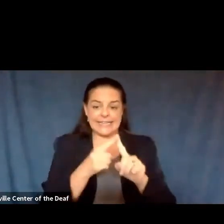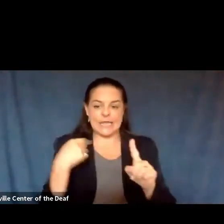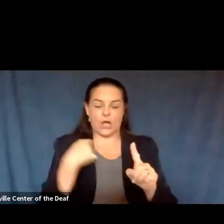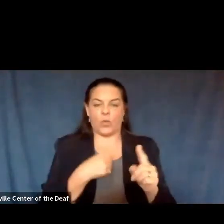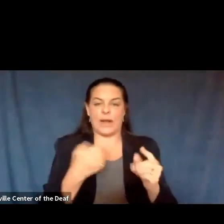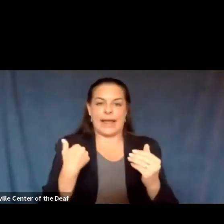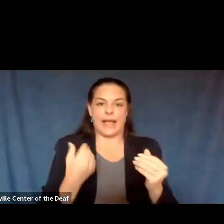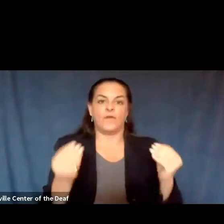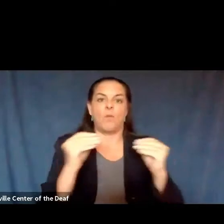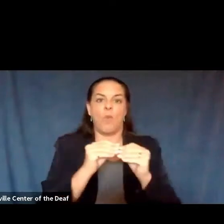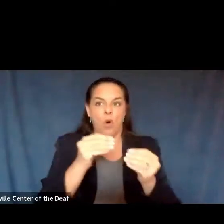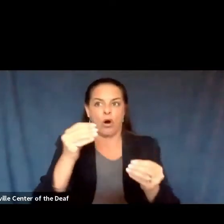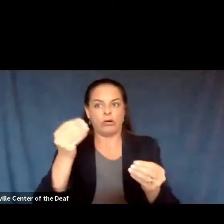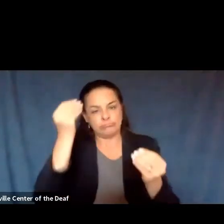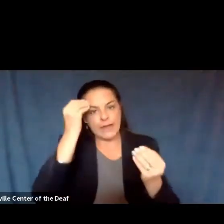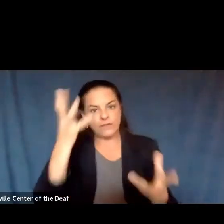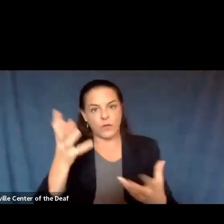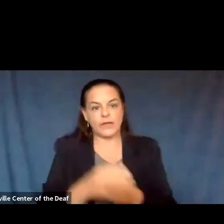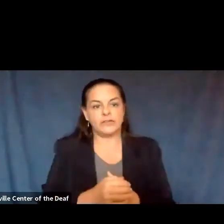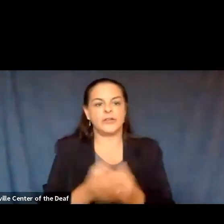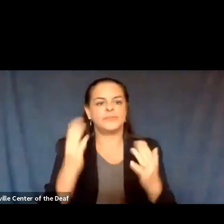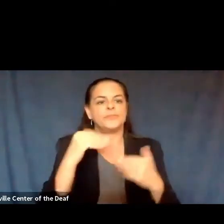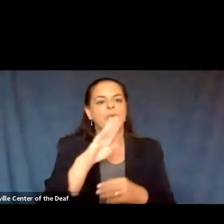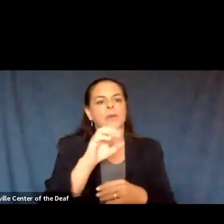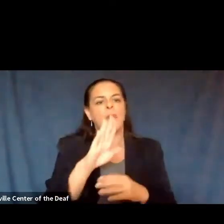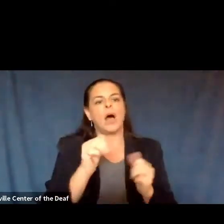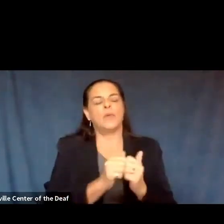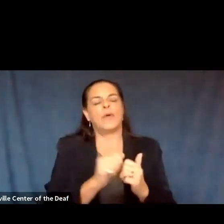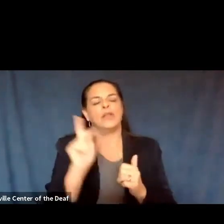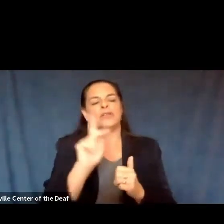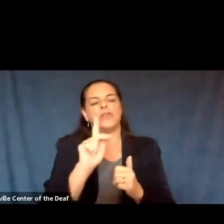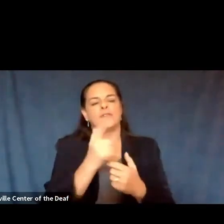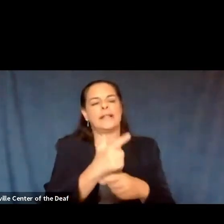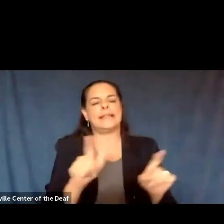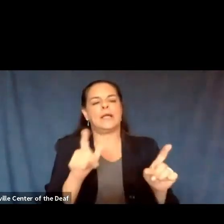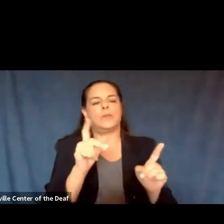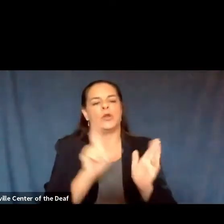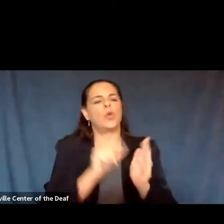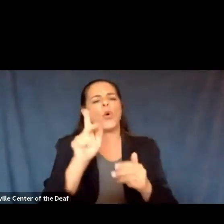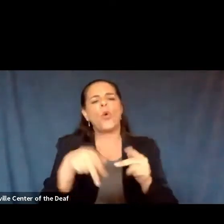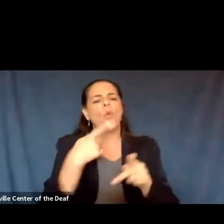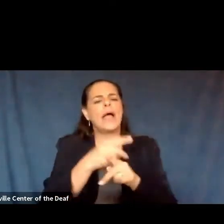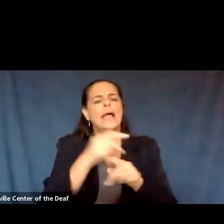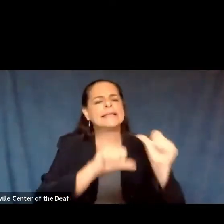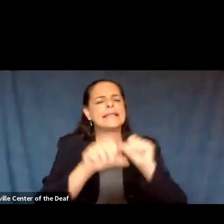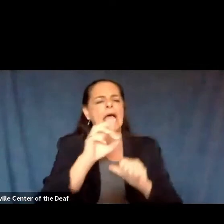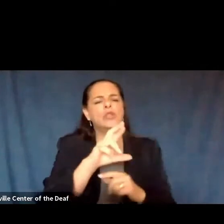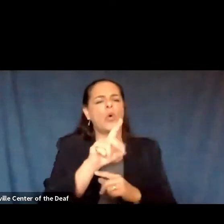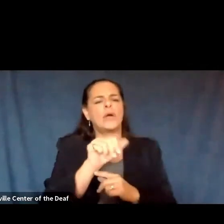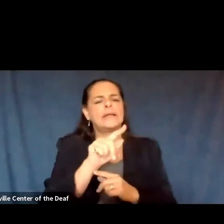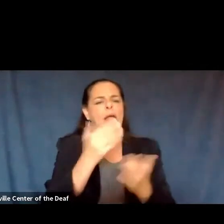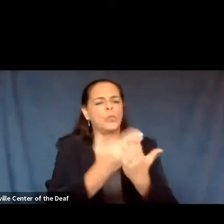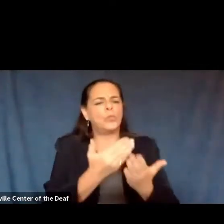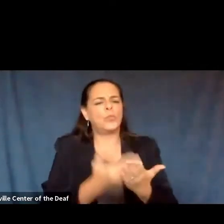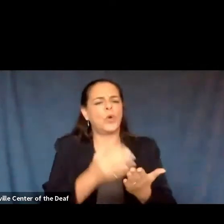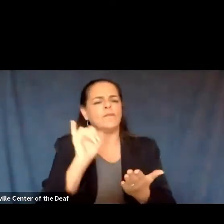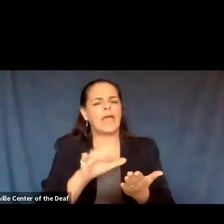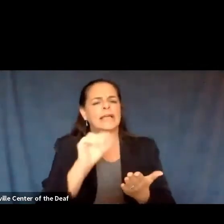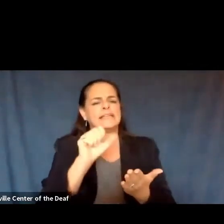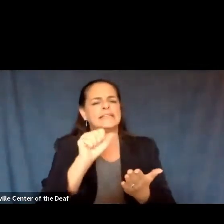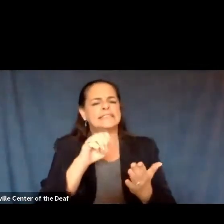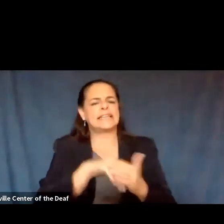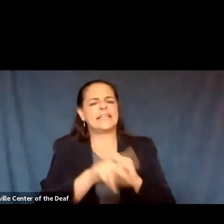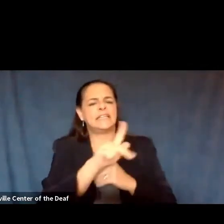frame that we go with. From Bob with the Knoxville Liberty Press, what science or data proves these cases in Knox County, and how